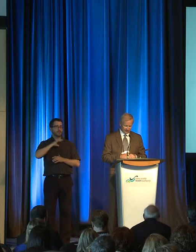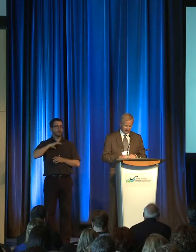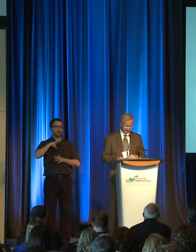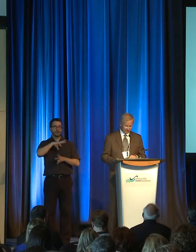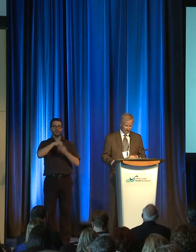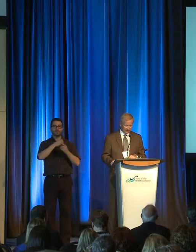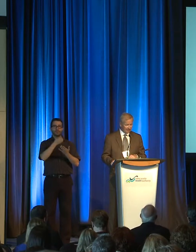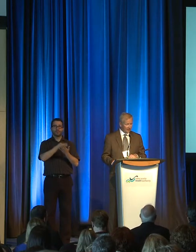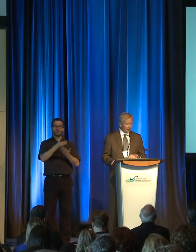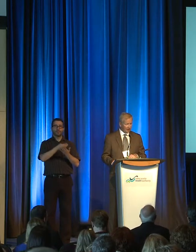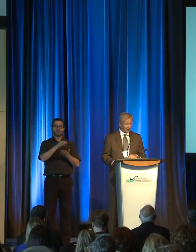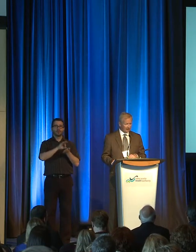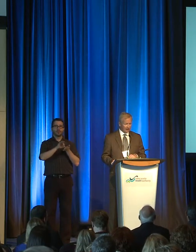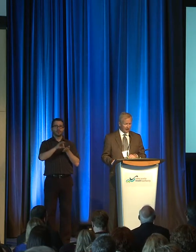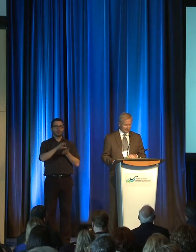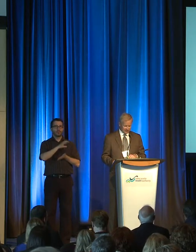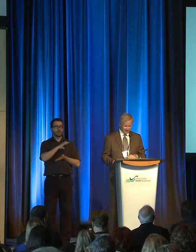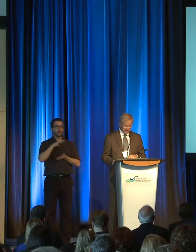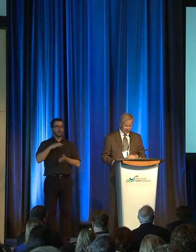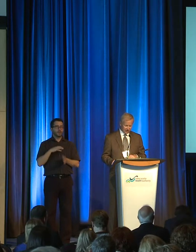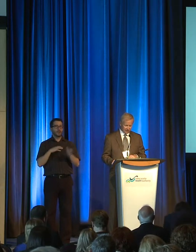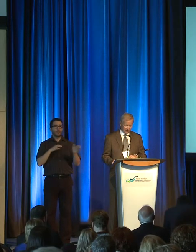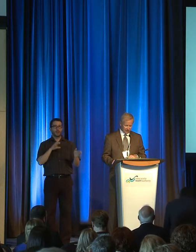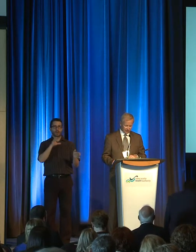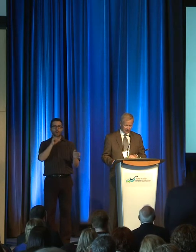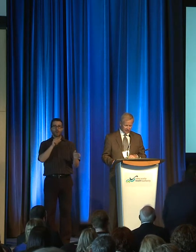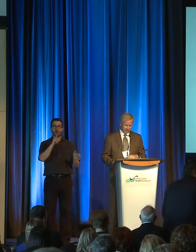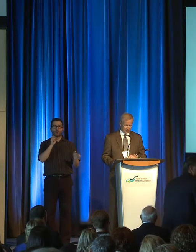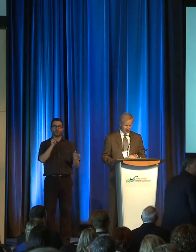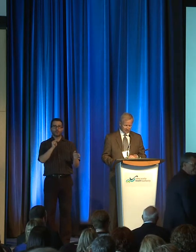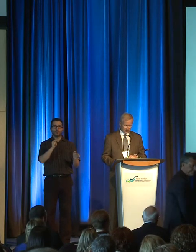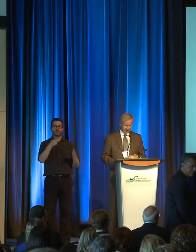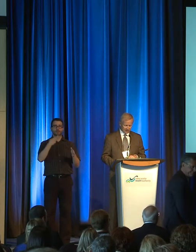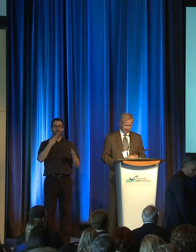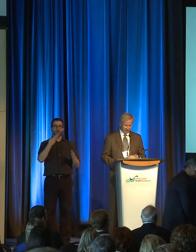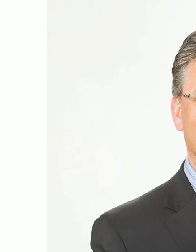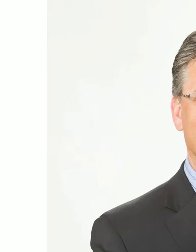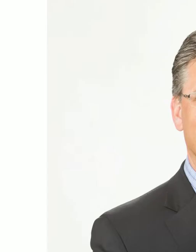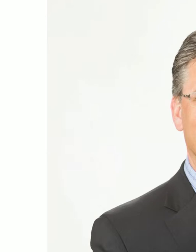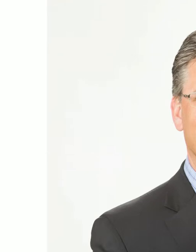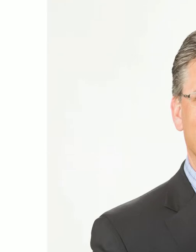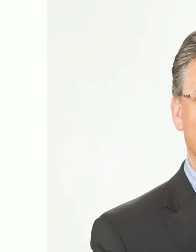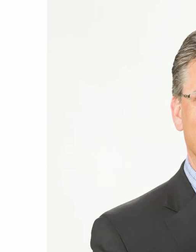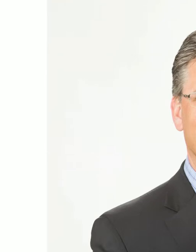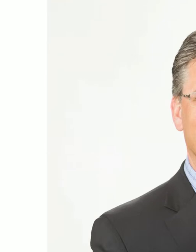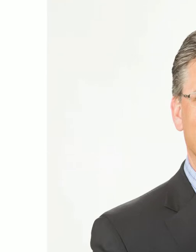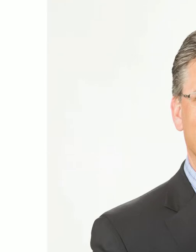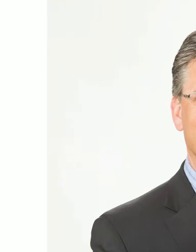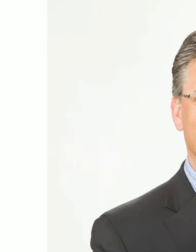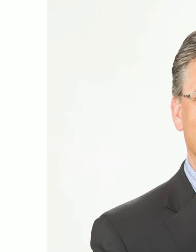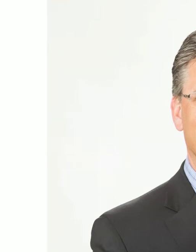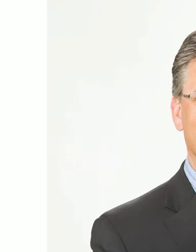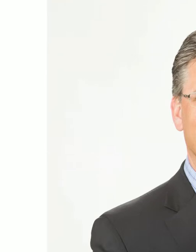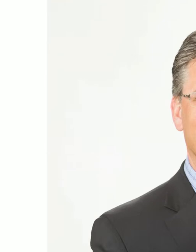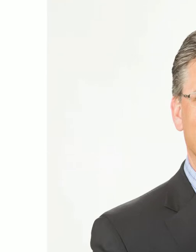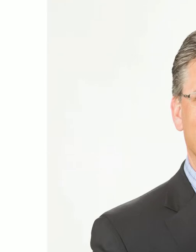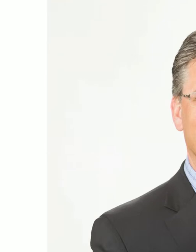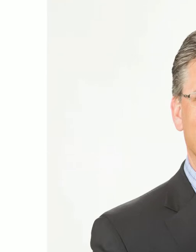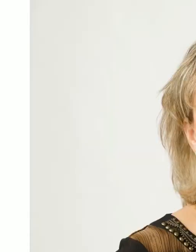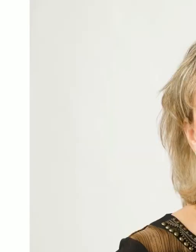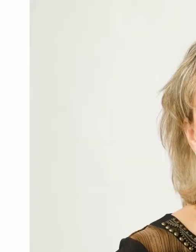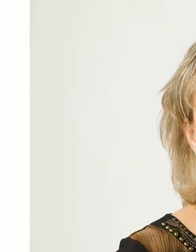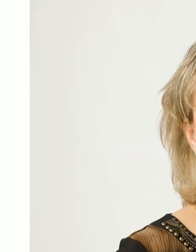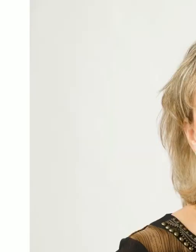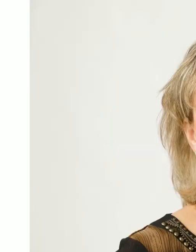audit committee. Colin Kopp is chair of the human resources committee and a member of the public engagement committee.